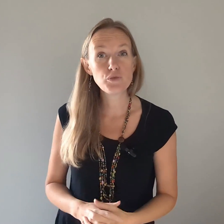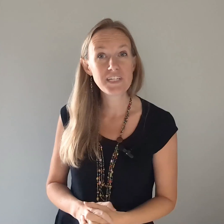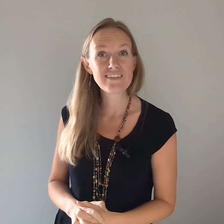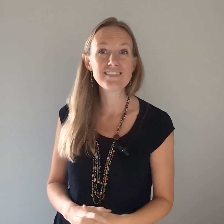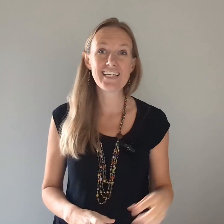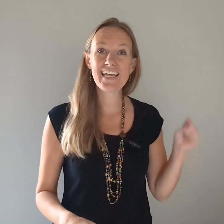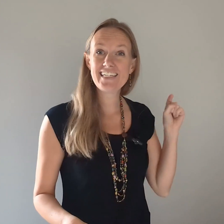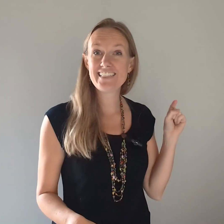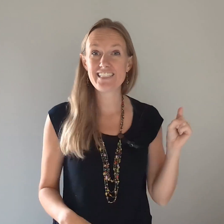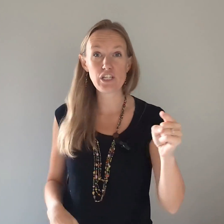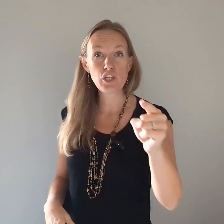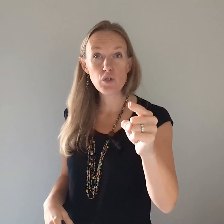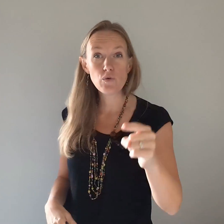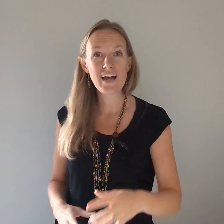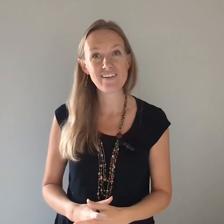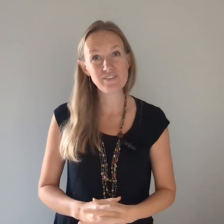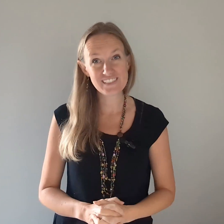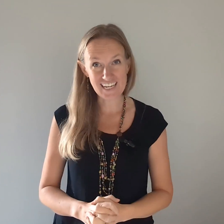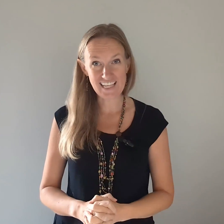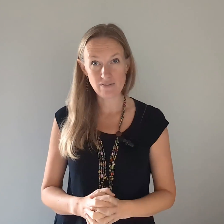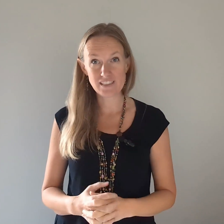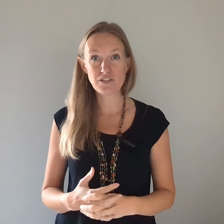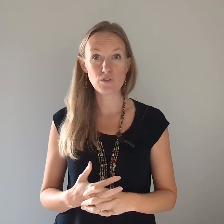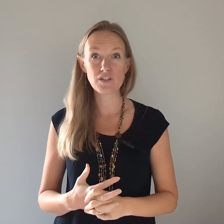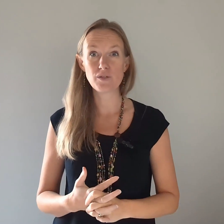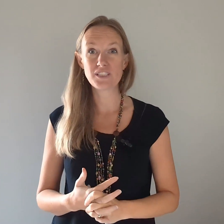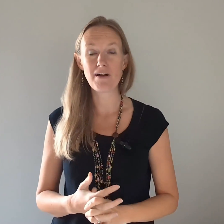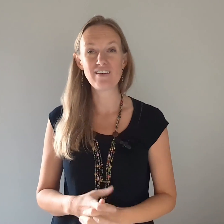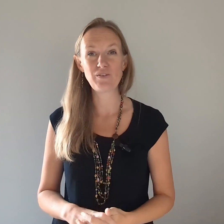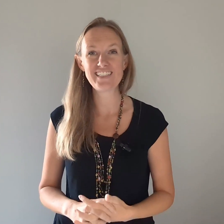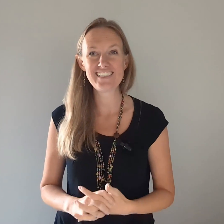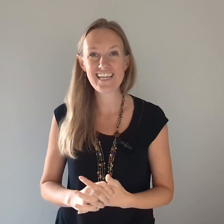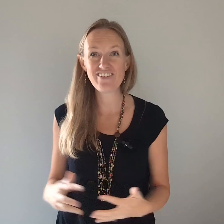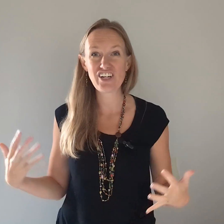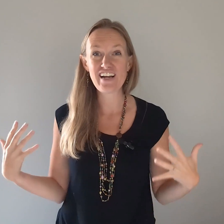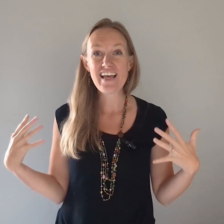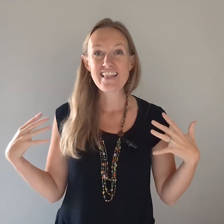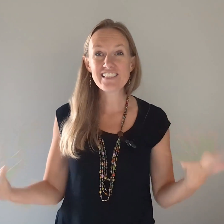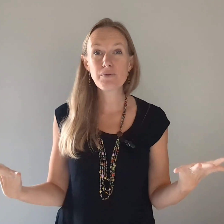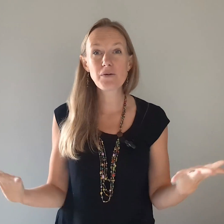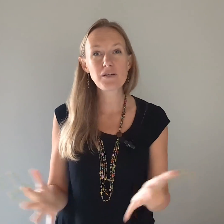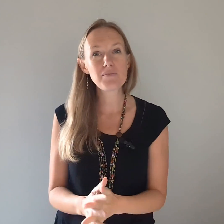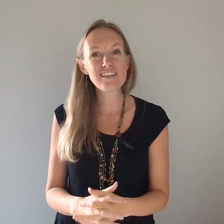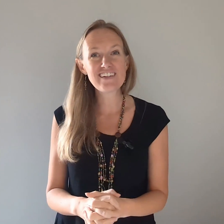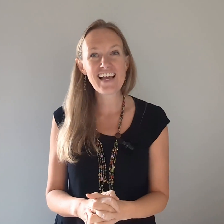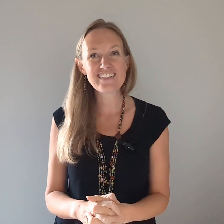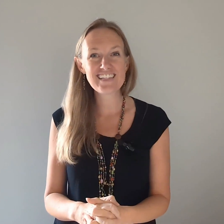YouTube channel dedicated to teaching you how to use sign language in order to worship our Lord and Savior. This week, we're going to be learning how to